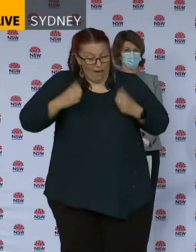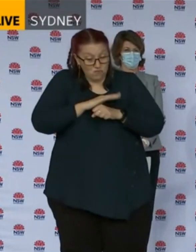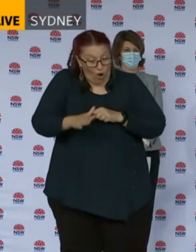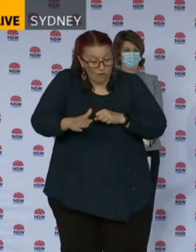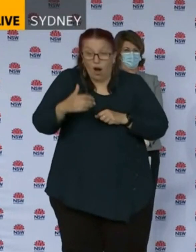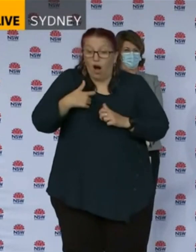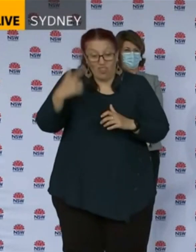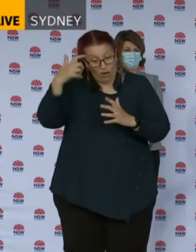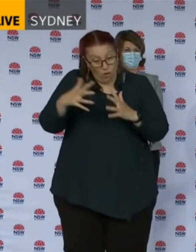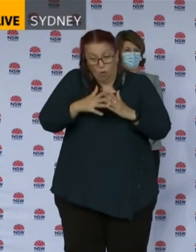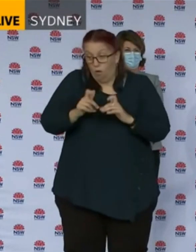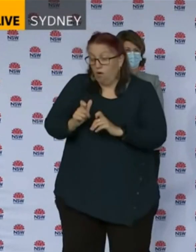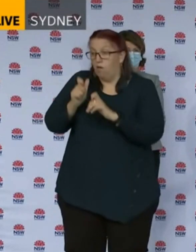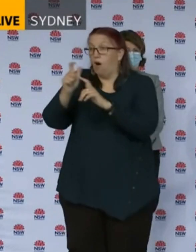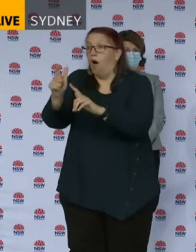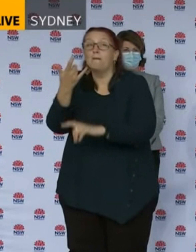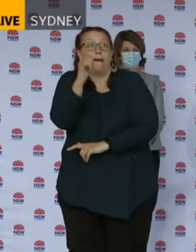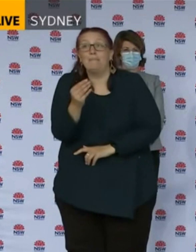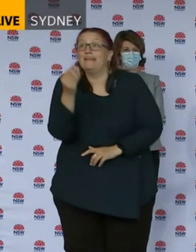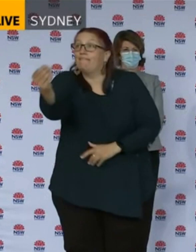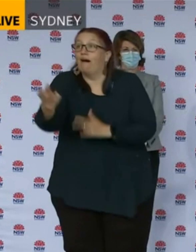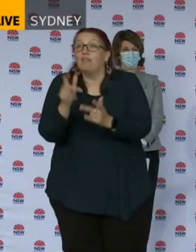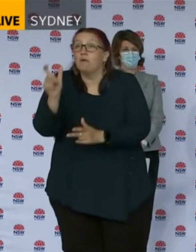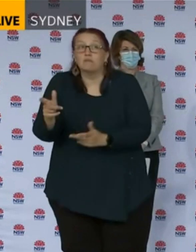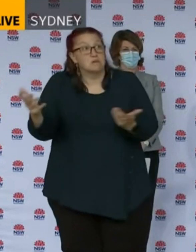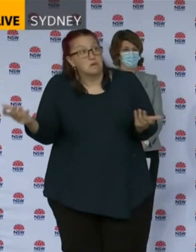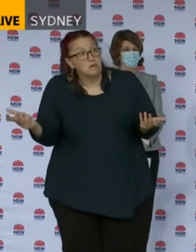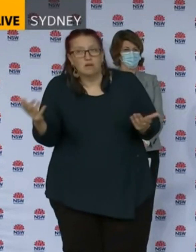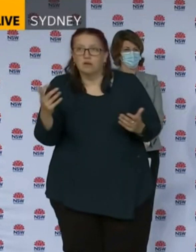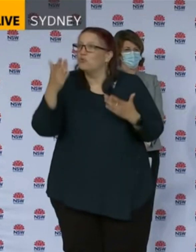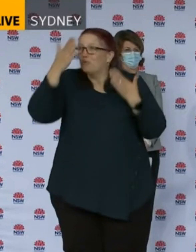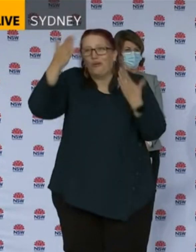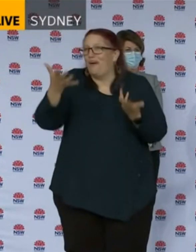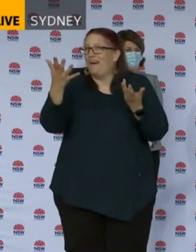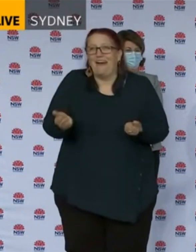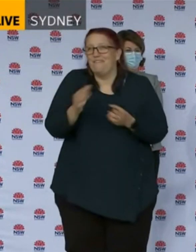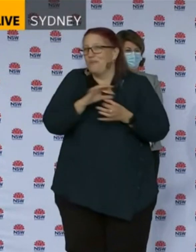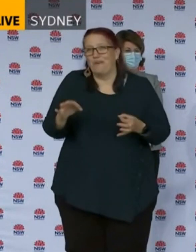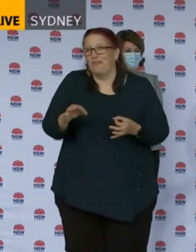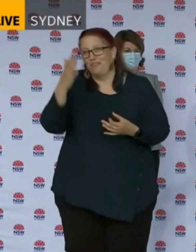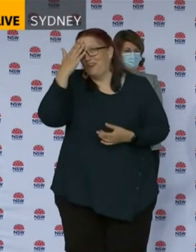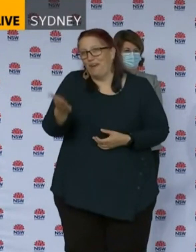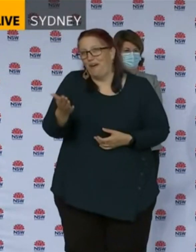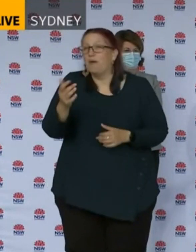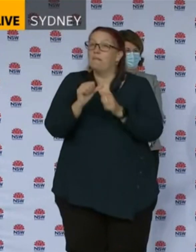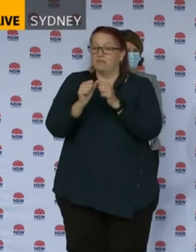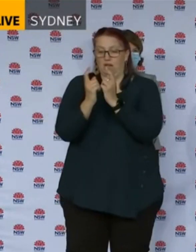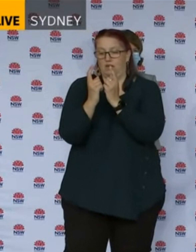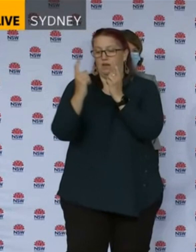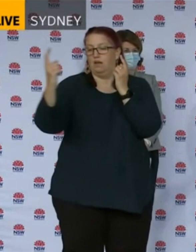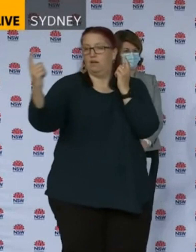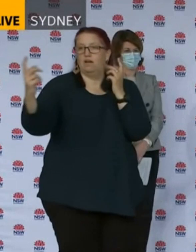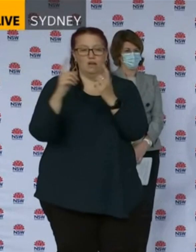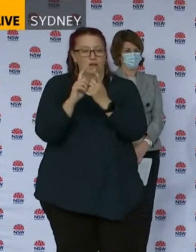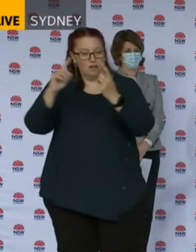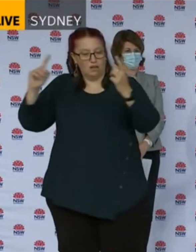retail environments, purchasing essential food, groceries, please maintain your social distancing. Wear